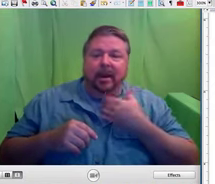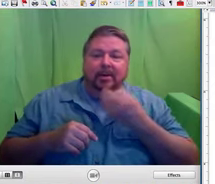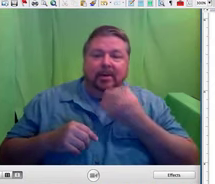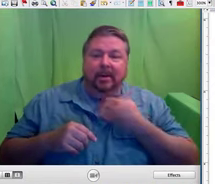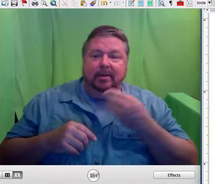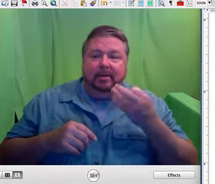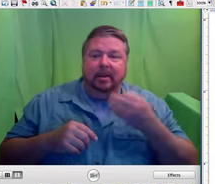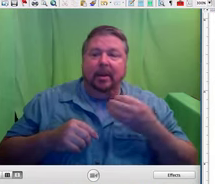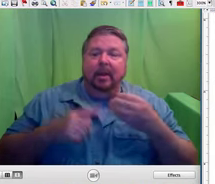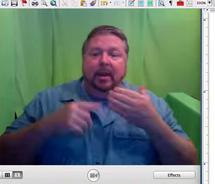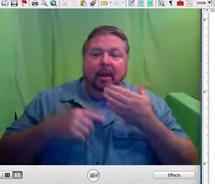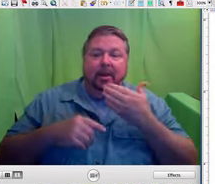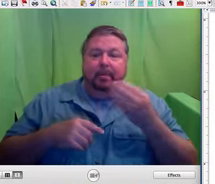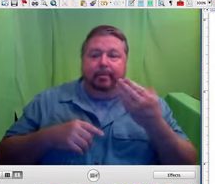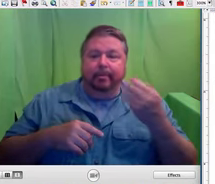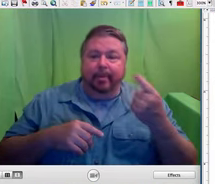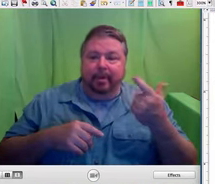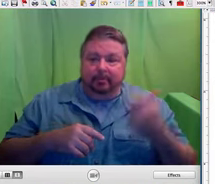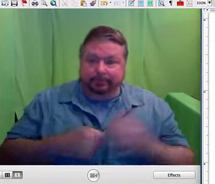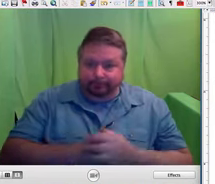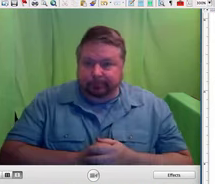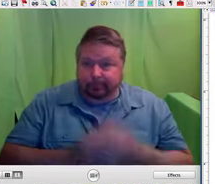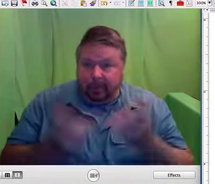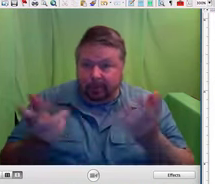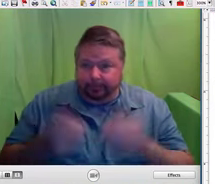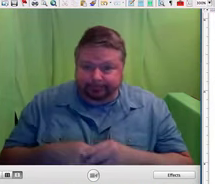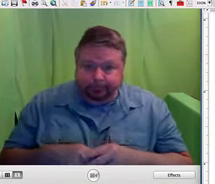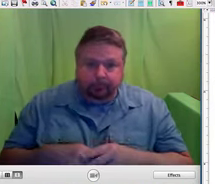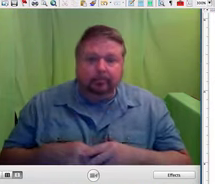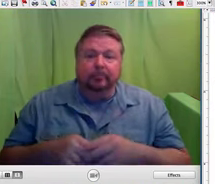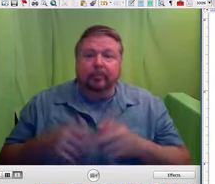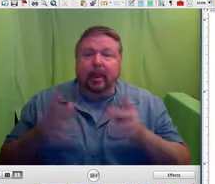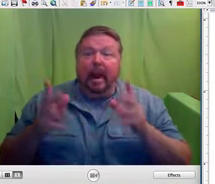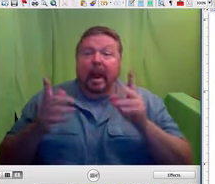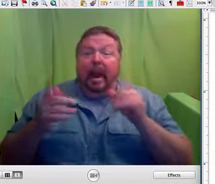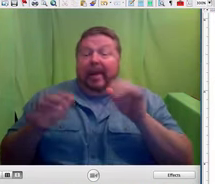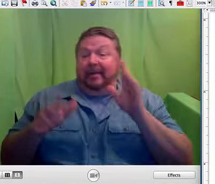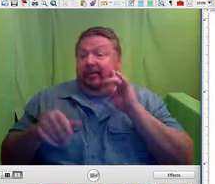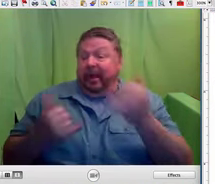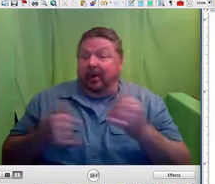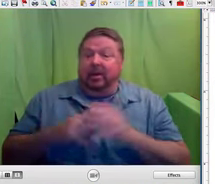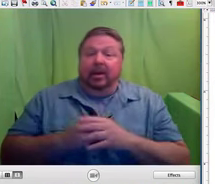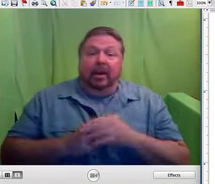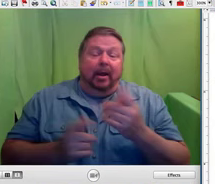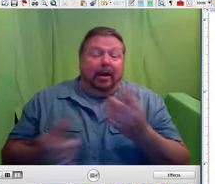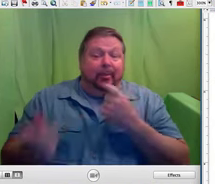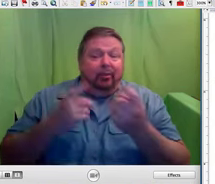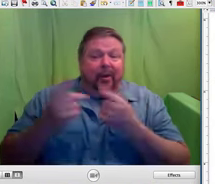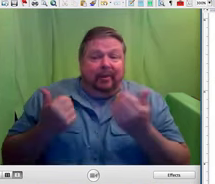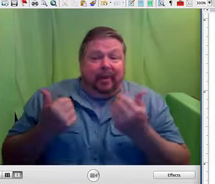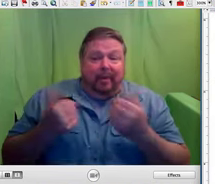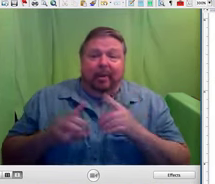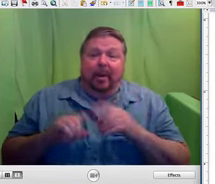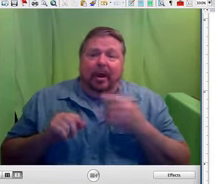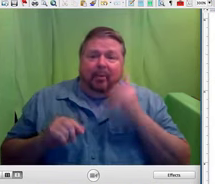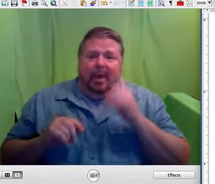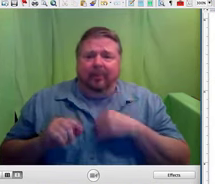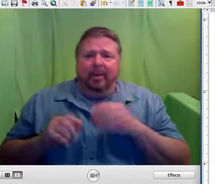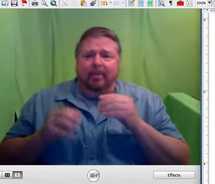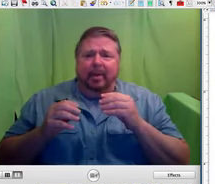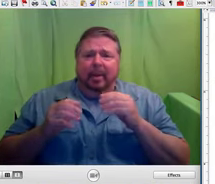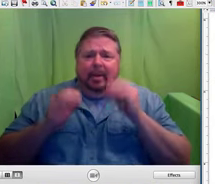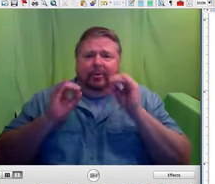Latter-day Saints temple. There you go. That's it for now. Keep those questions coming, and I will